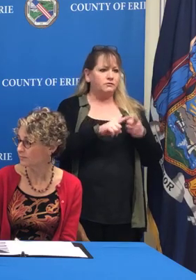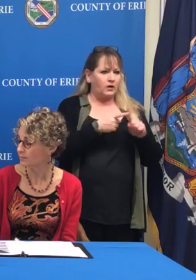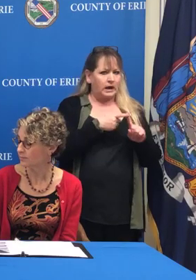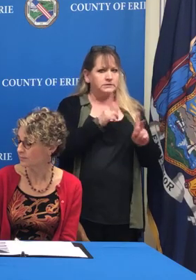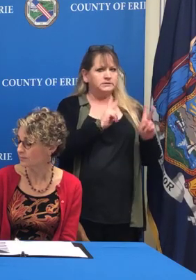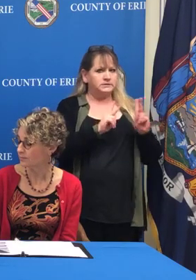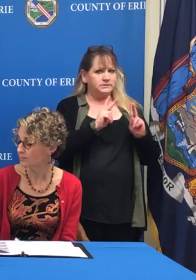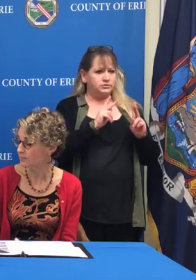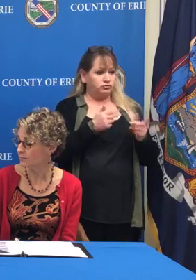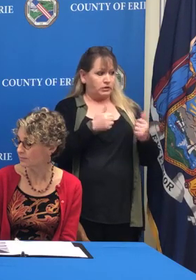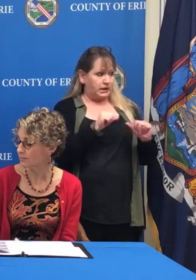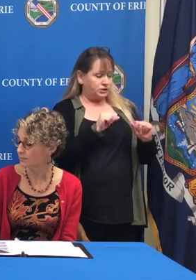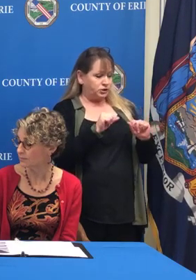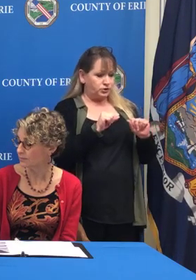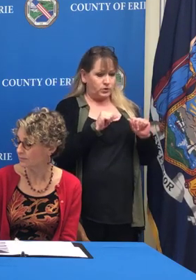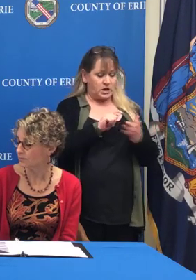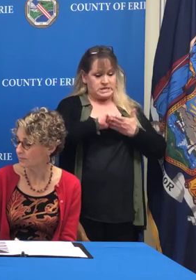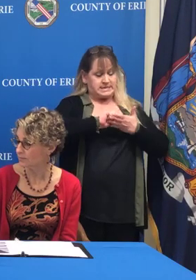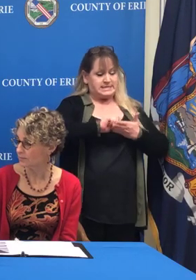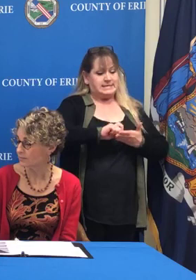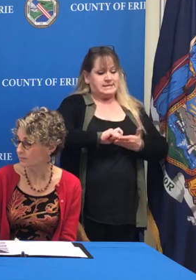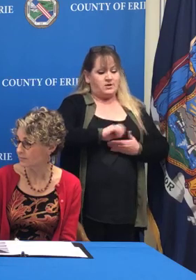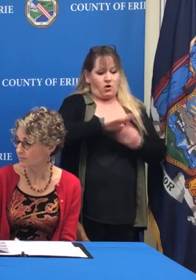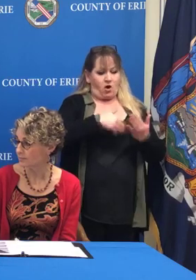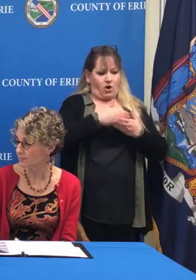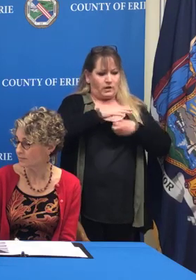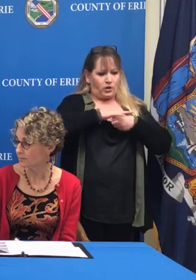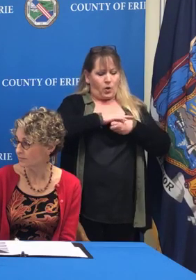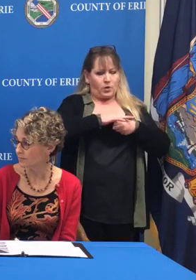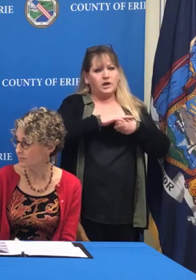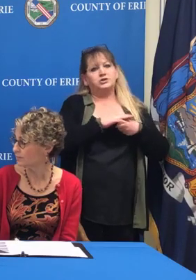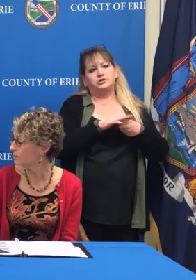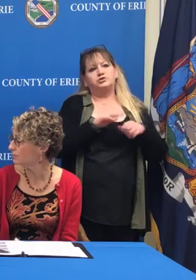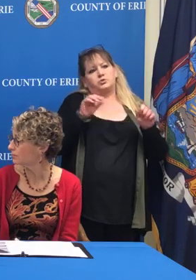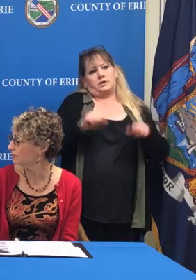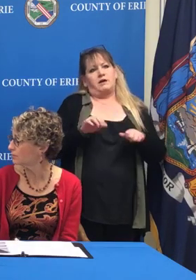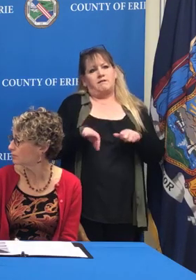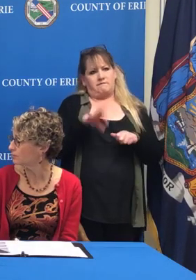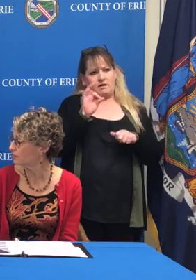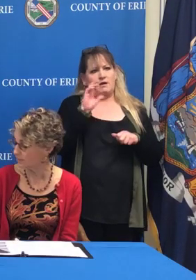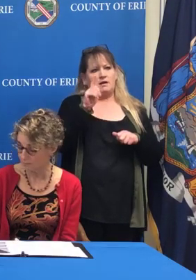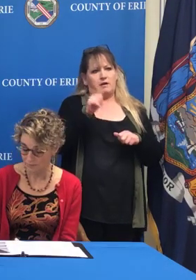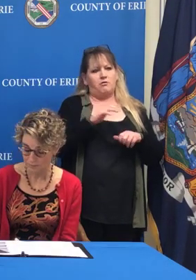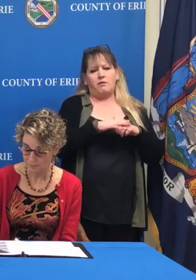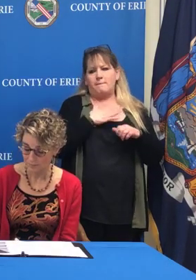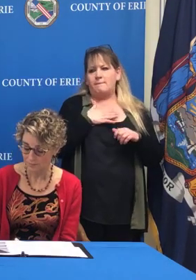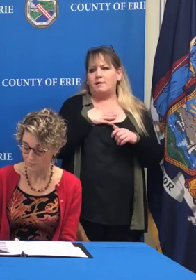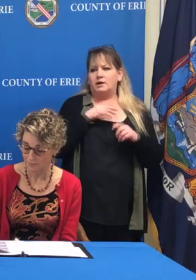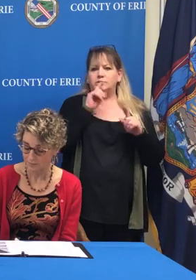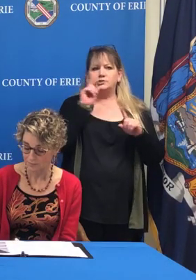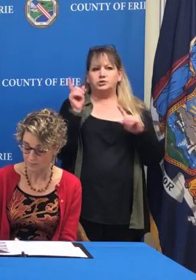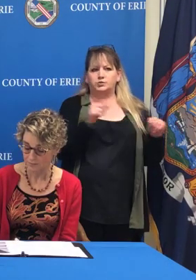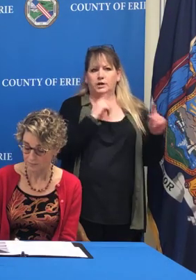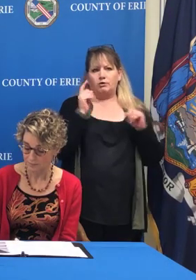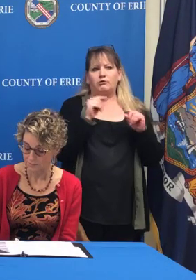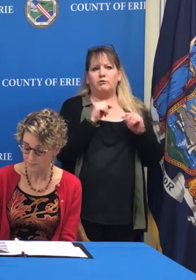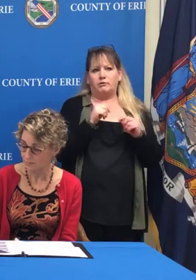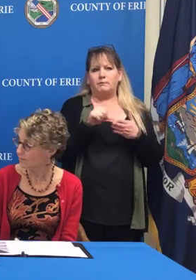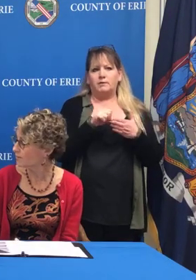immediately or trying to scribble those locations down, so you'll be able to find these slides on my Twitter page at Mark